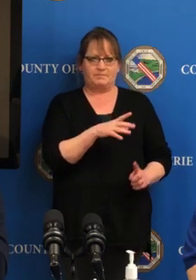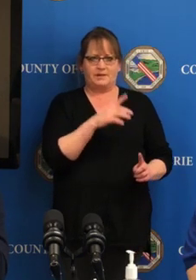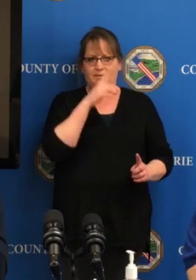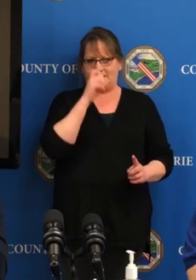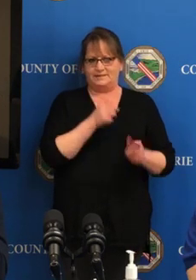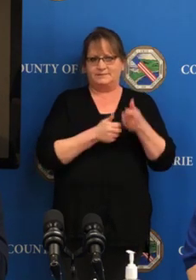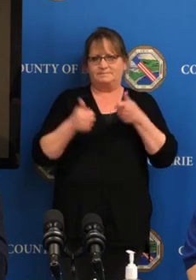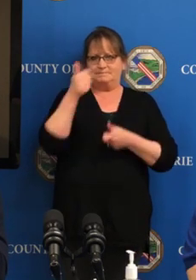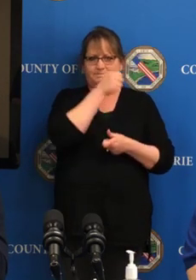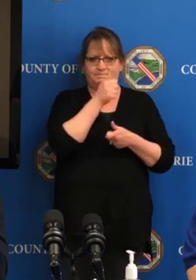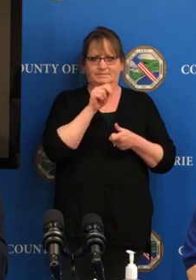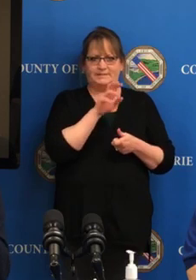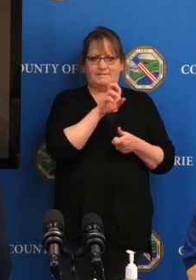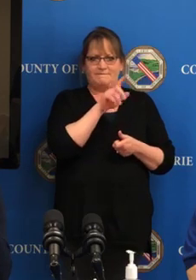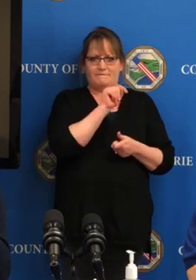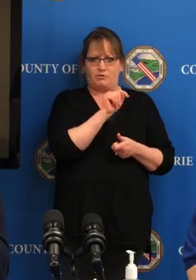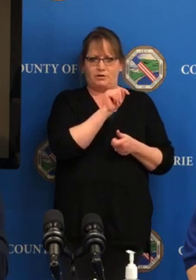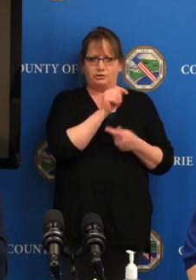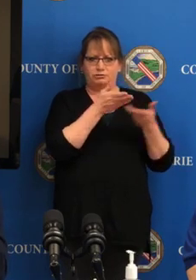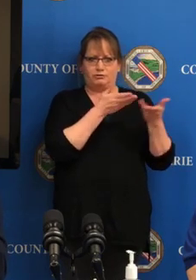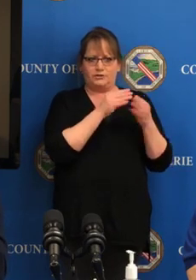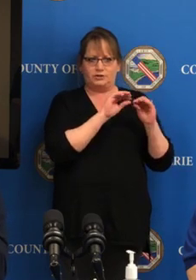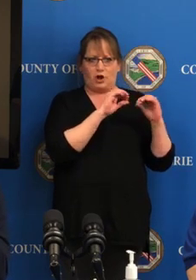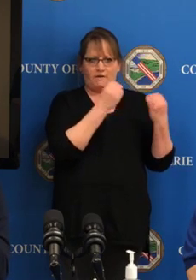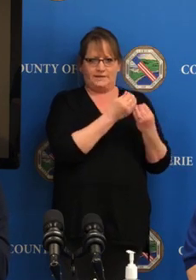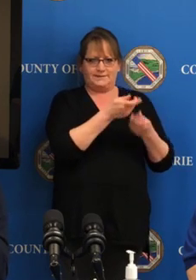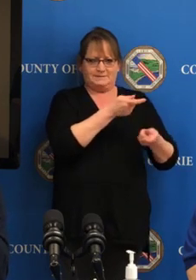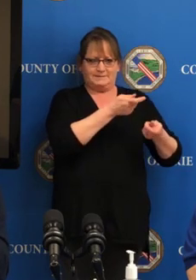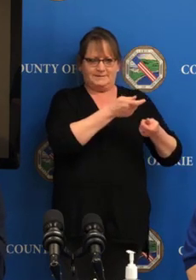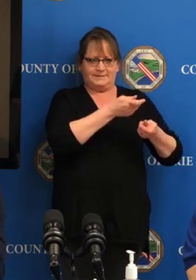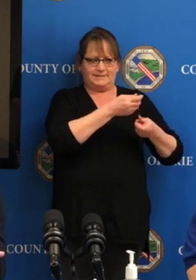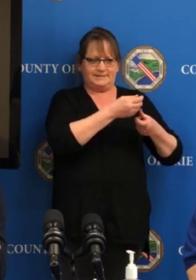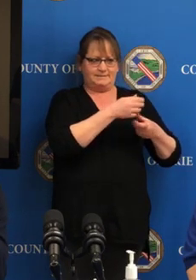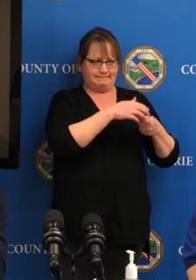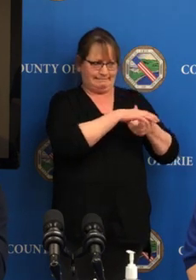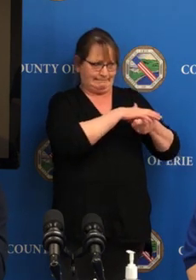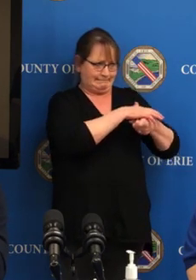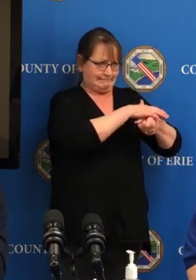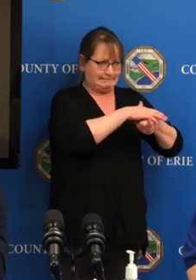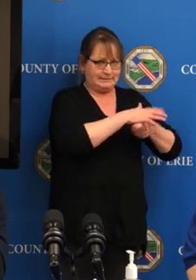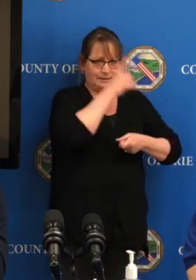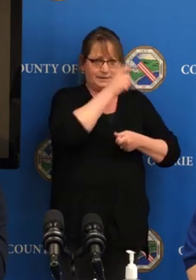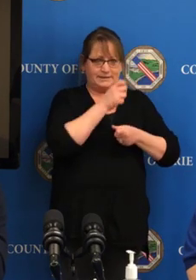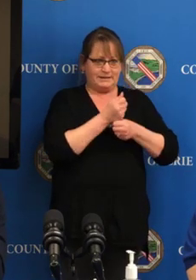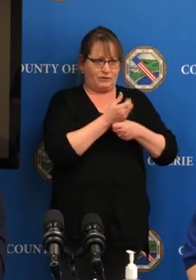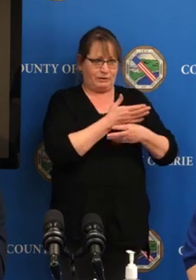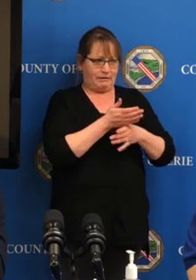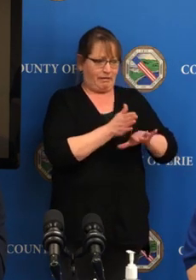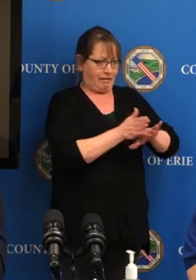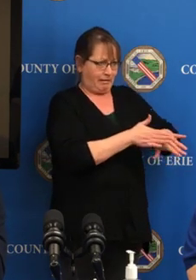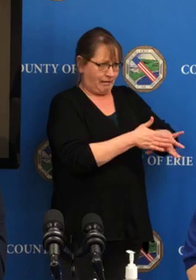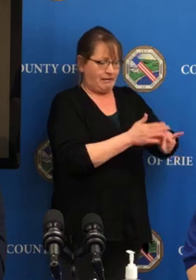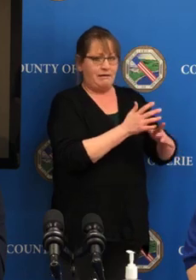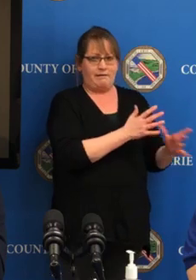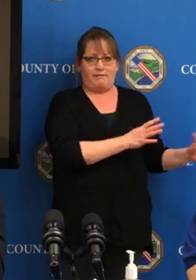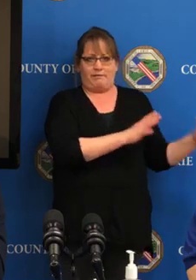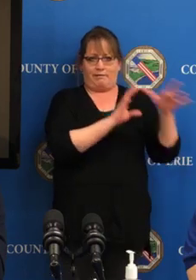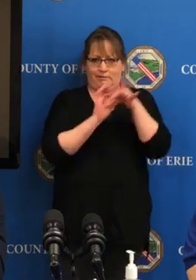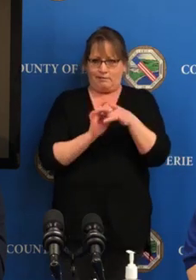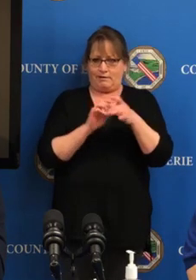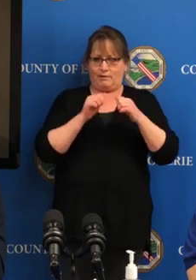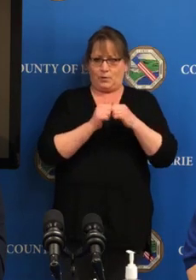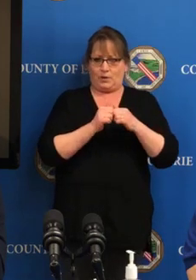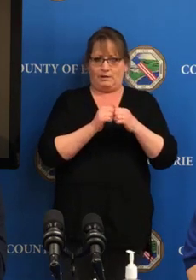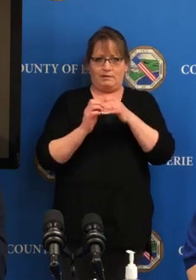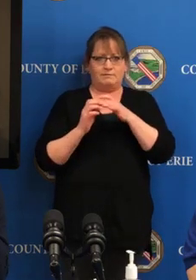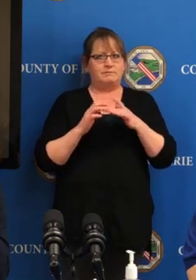head of our Veteran Service Office as we come up with his replacement, which everything's been kind of tossed to the side now with regards to the issues